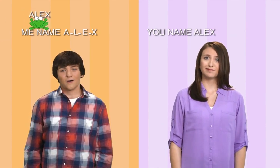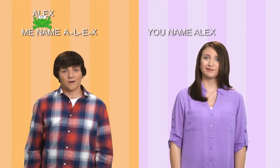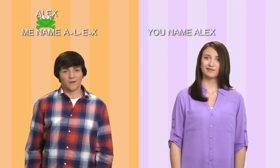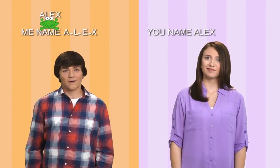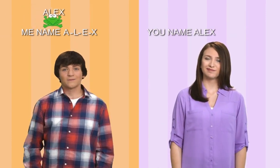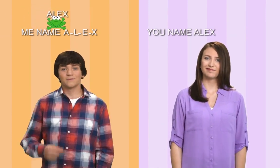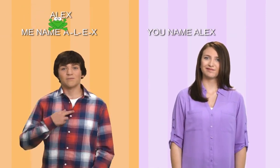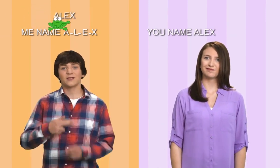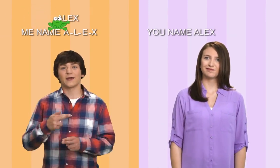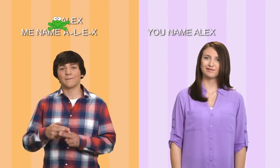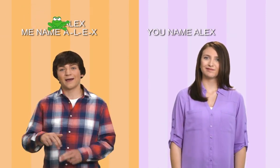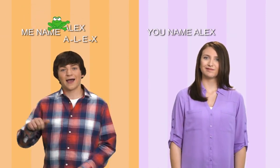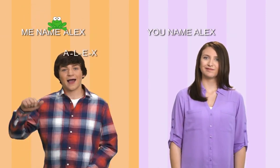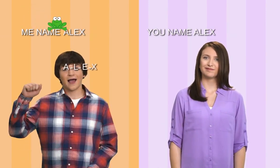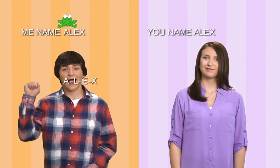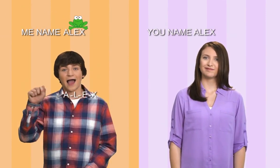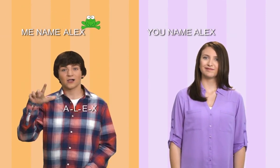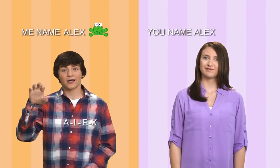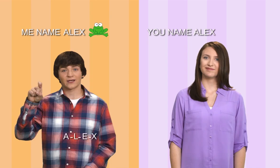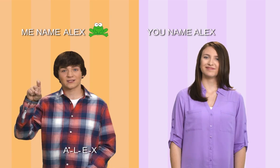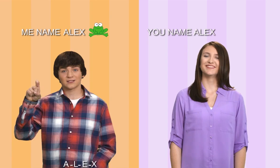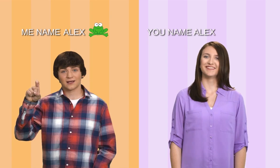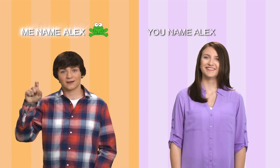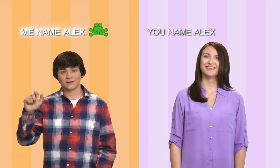Oh, me name Alex.